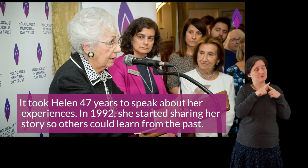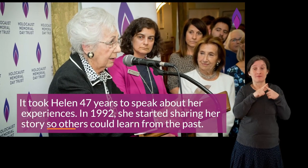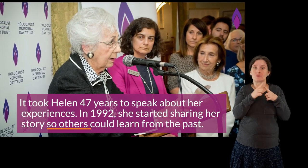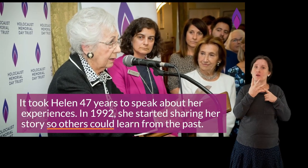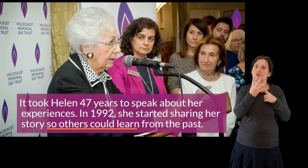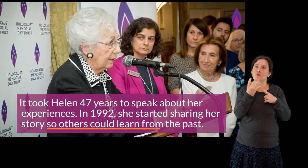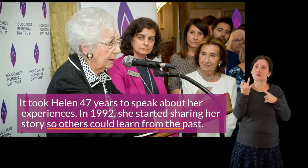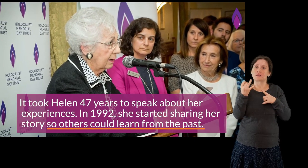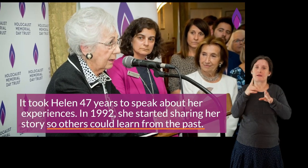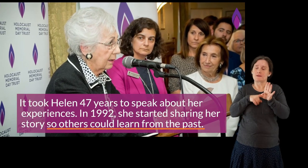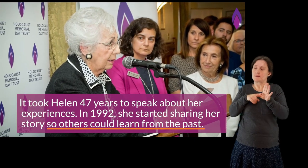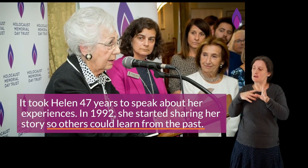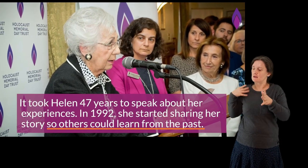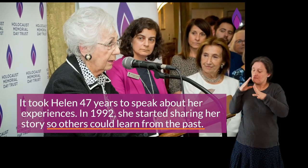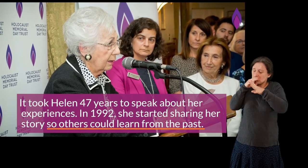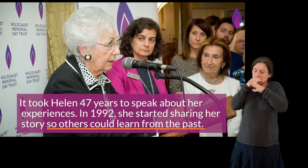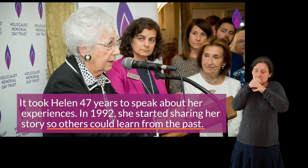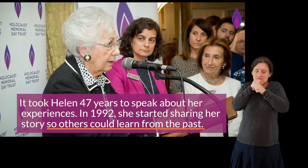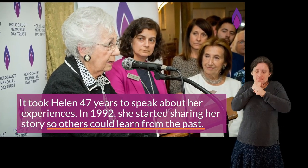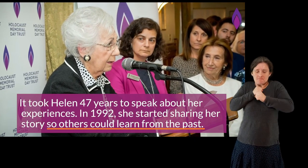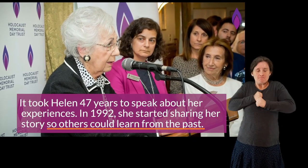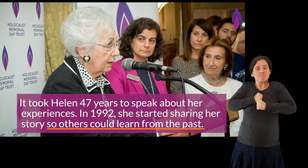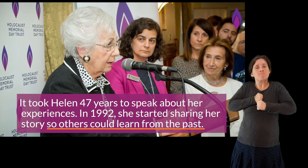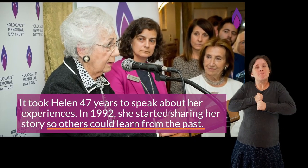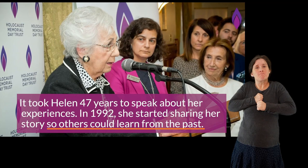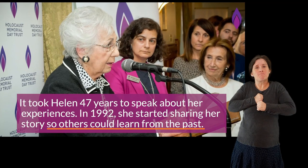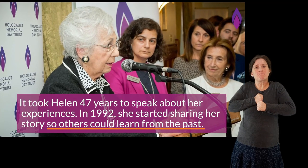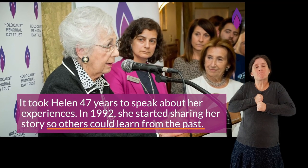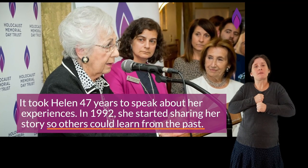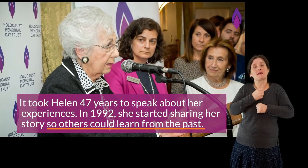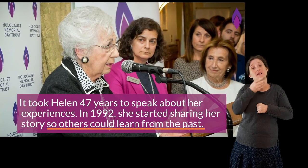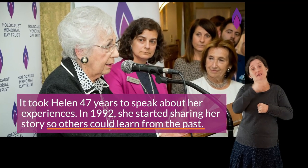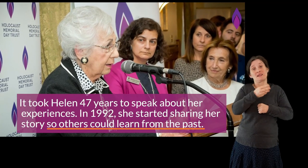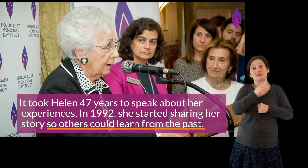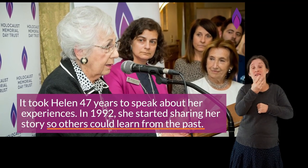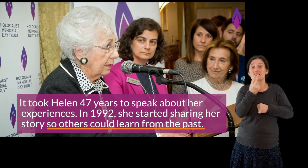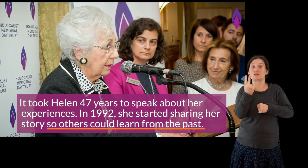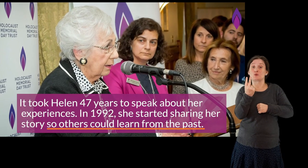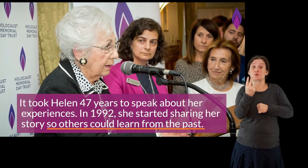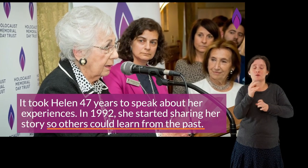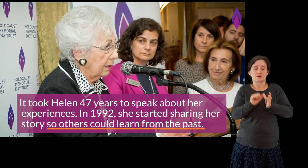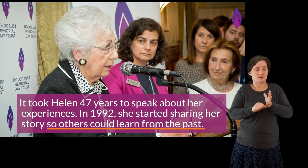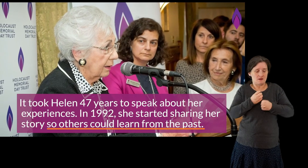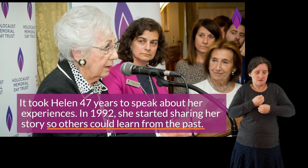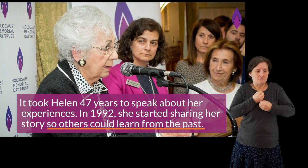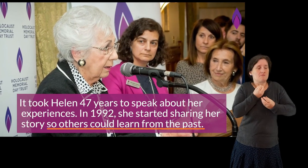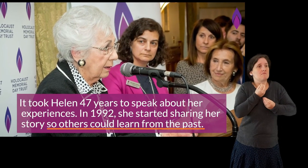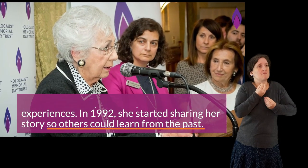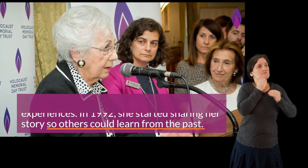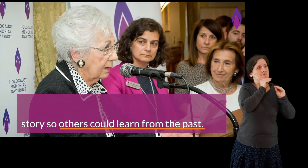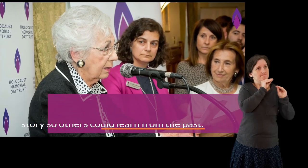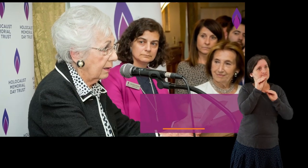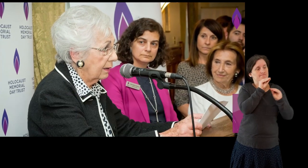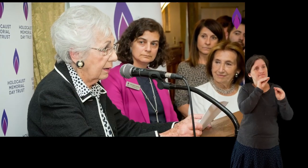It took Helen 47 years to speak about her experiences. In 1992, she started